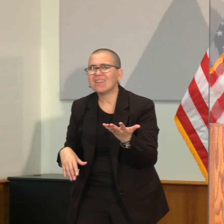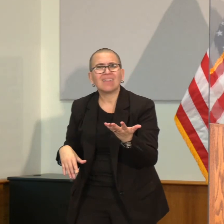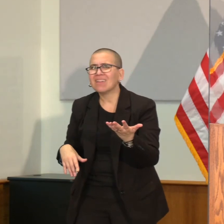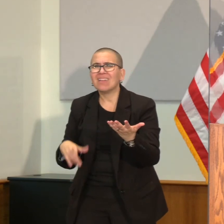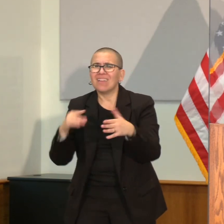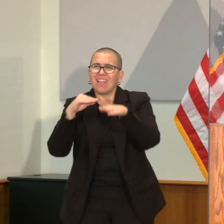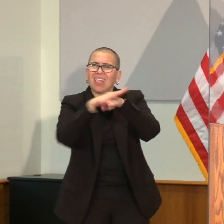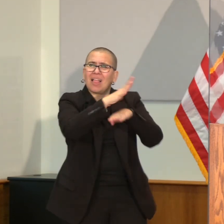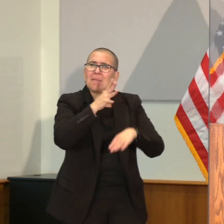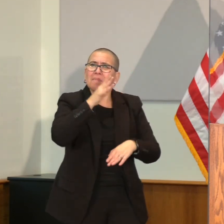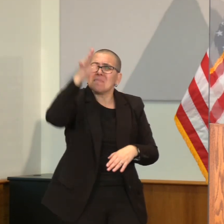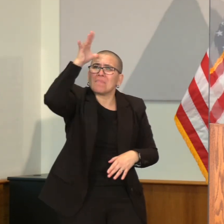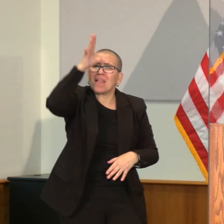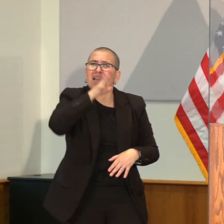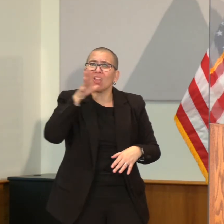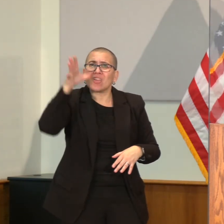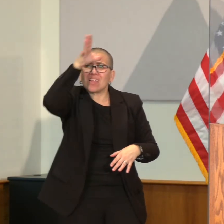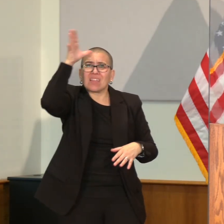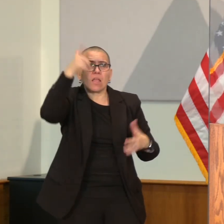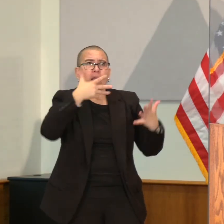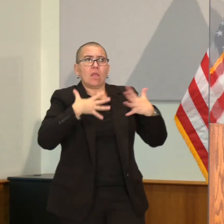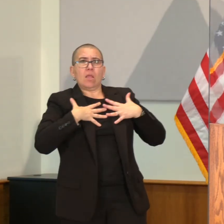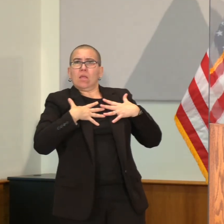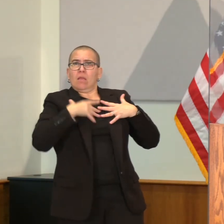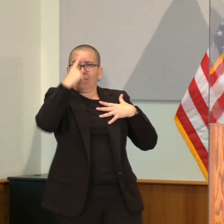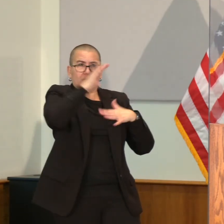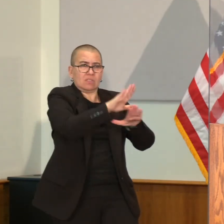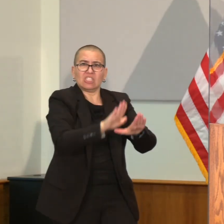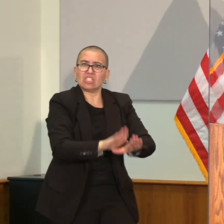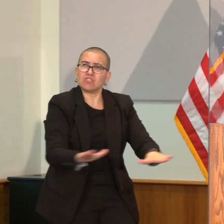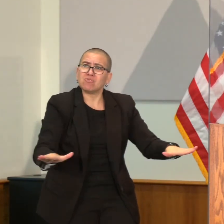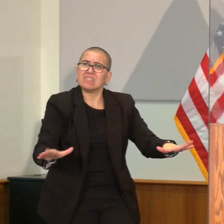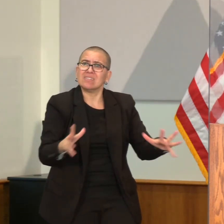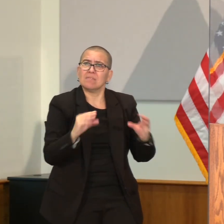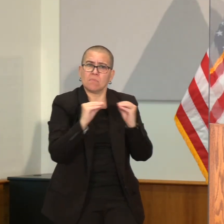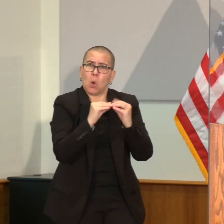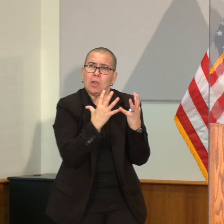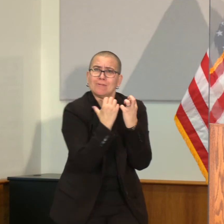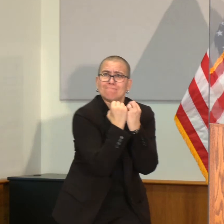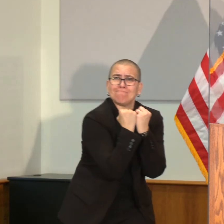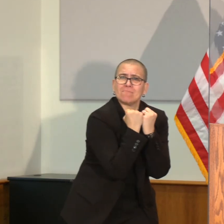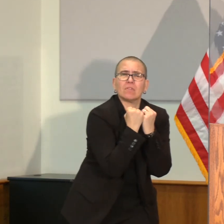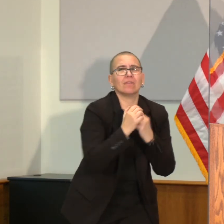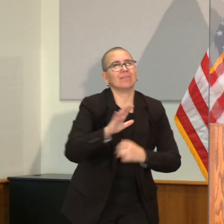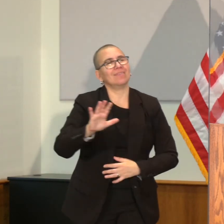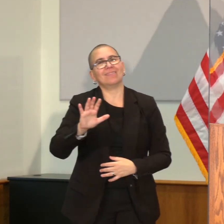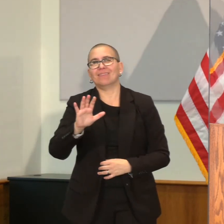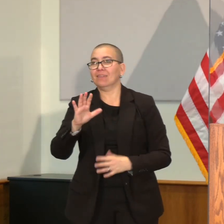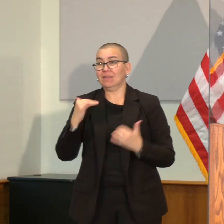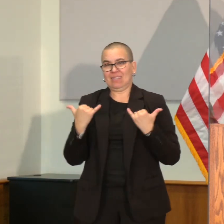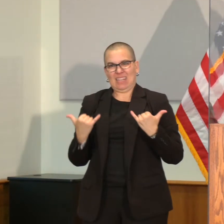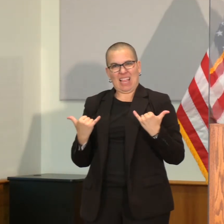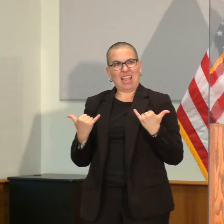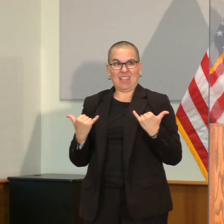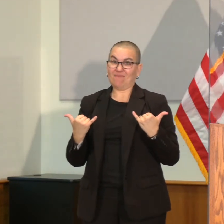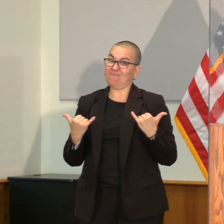precious thing. So we have a moment here. Representative Frazier is right. We need to keep this from